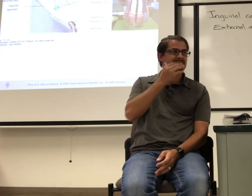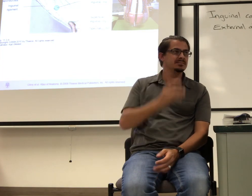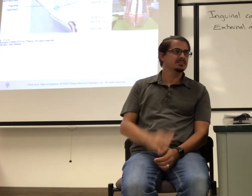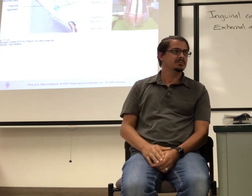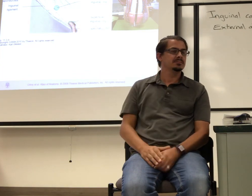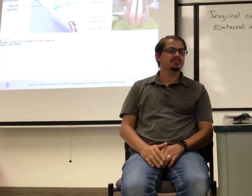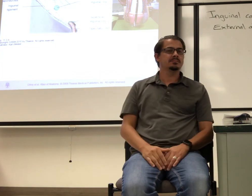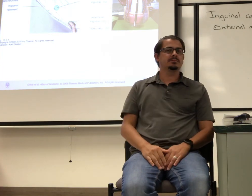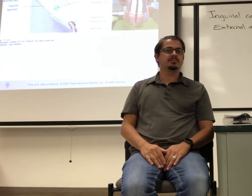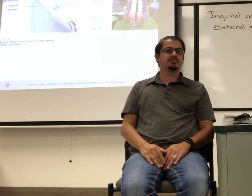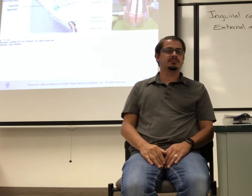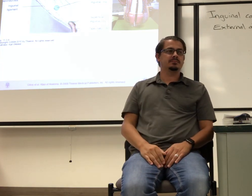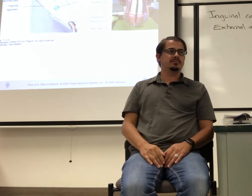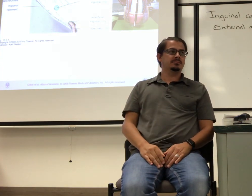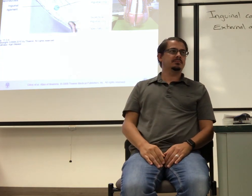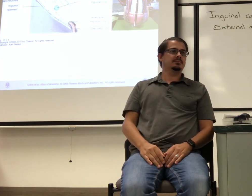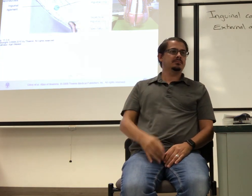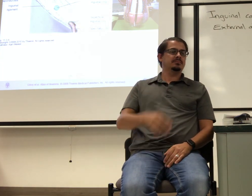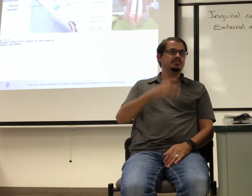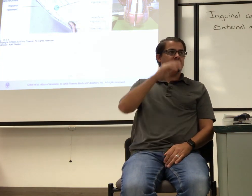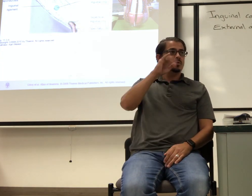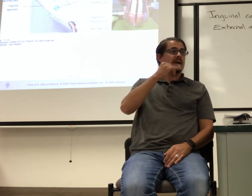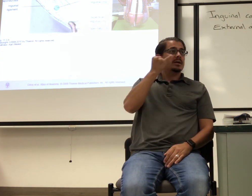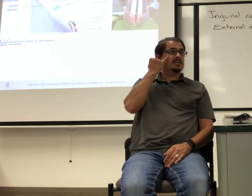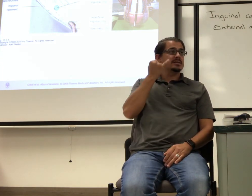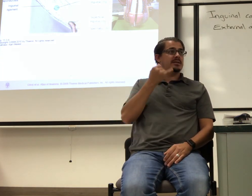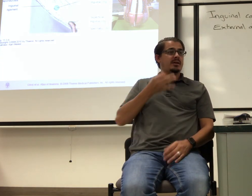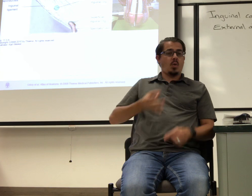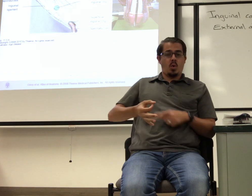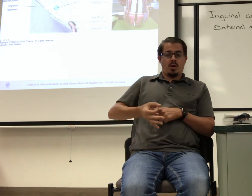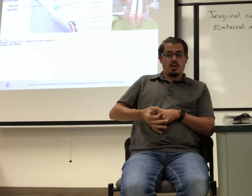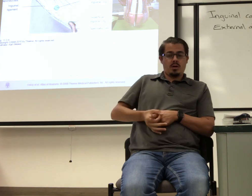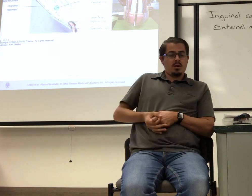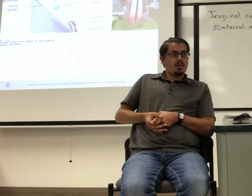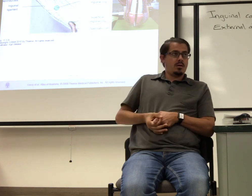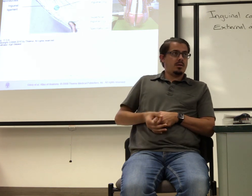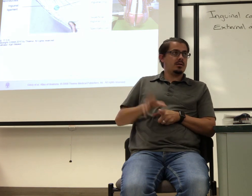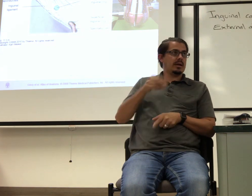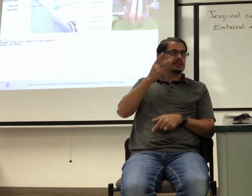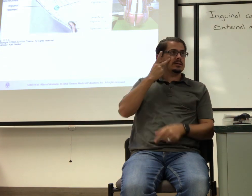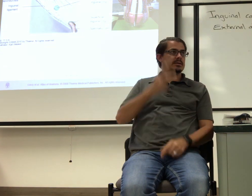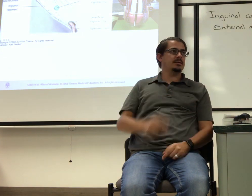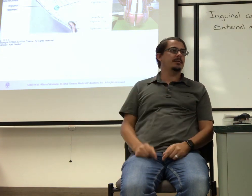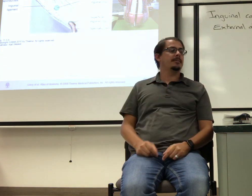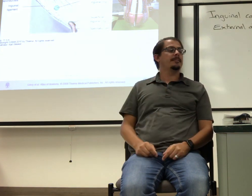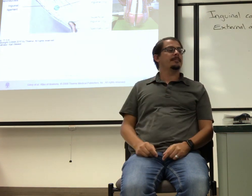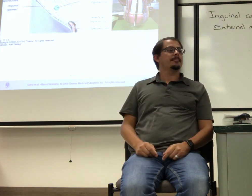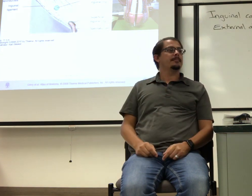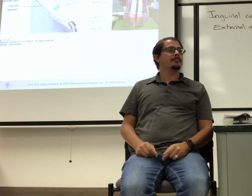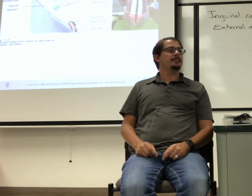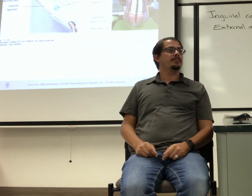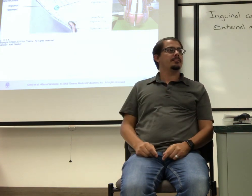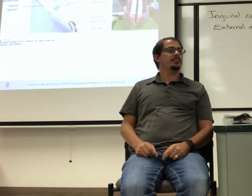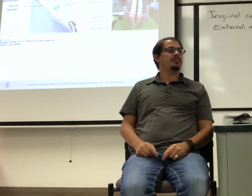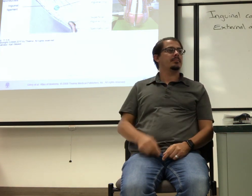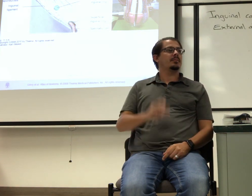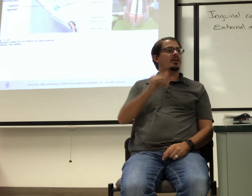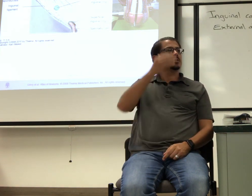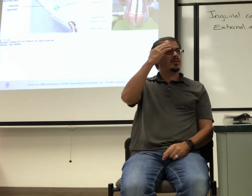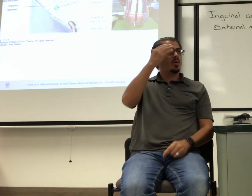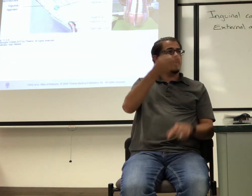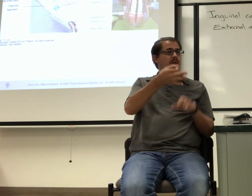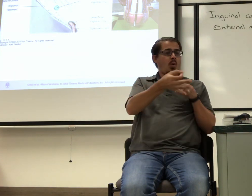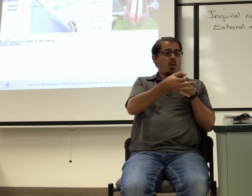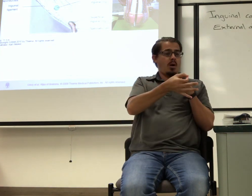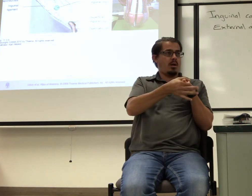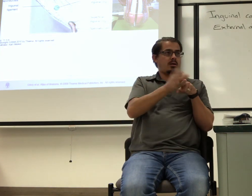You can see the spermatocord coming out of there. Now also know that the cord just doesn't pass